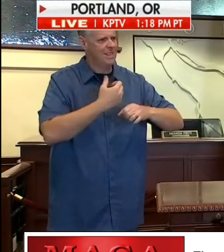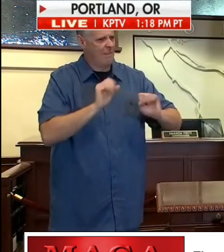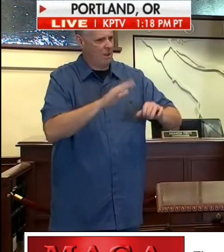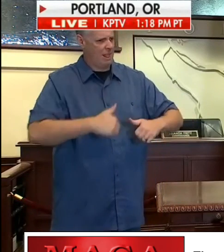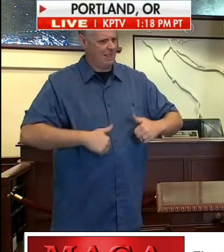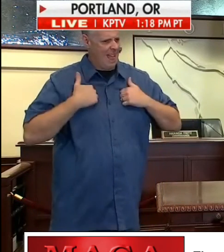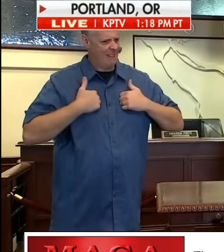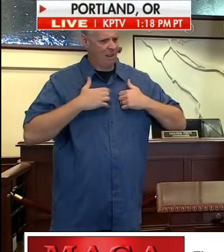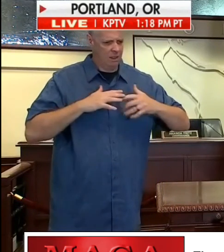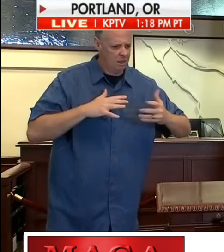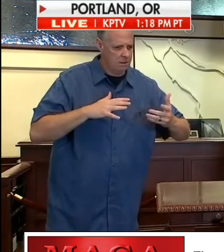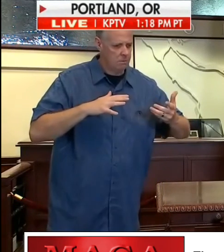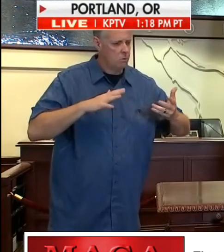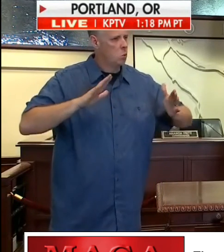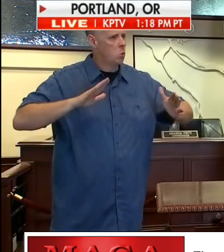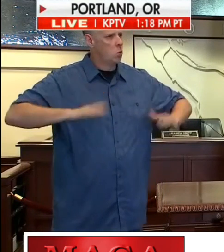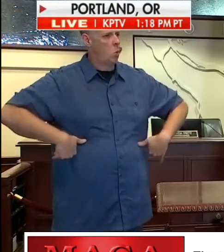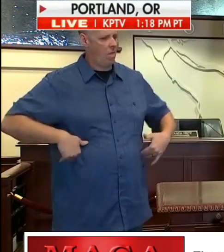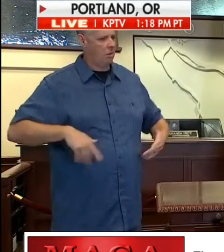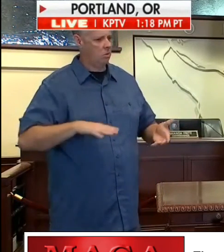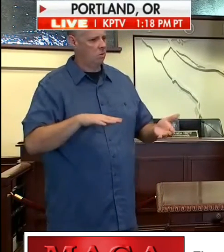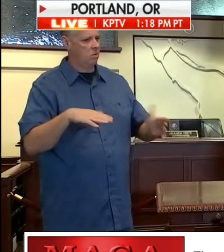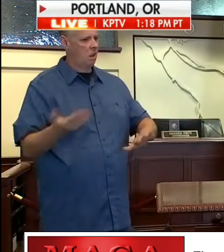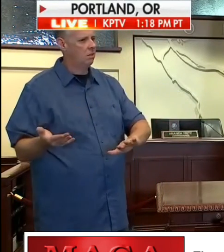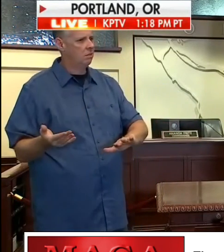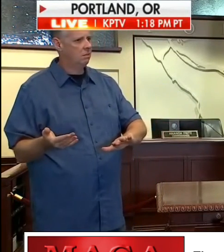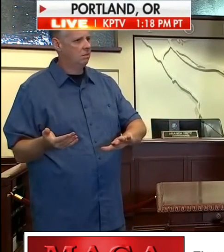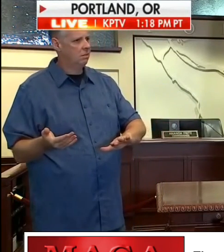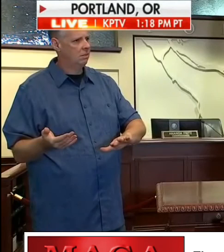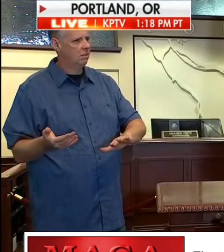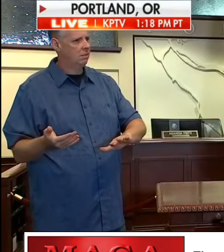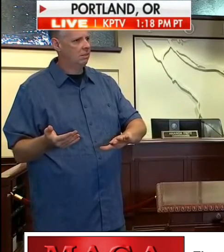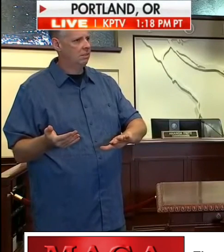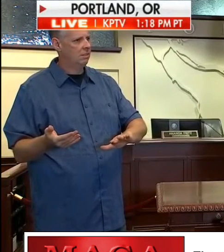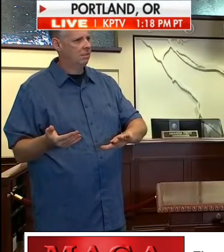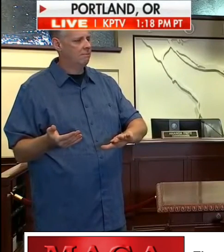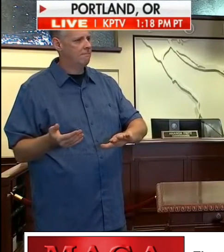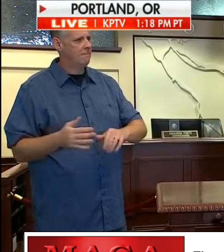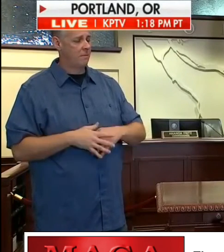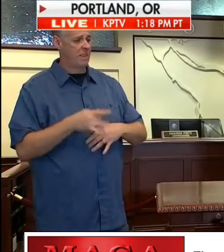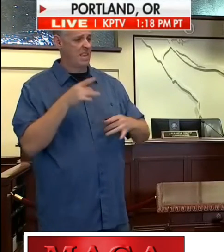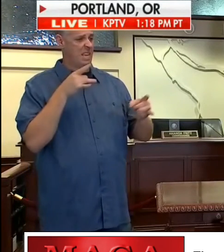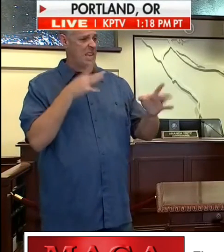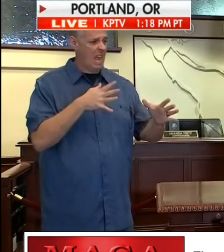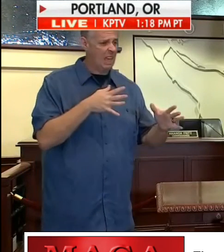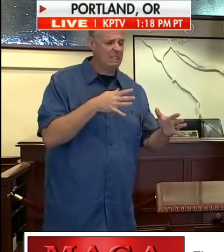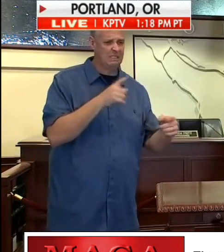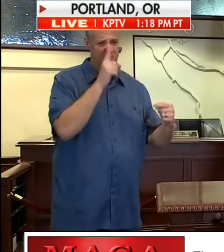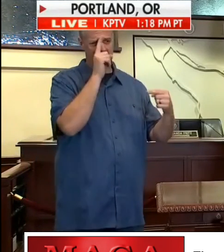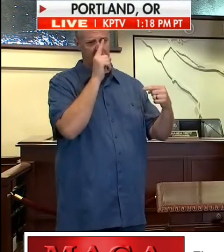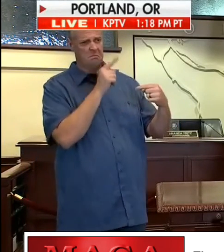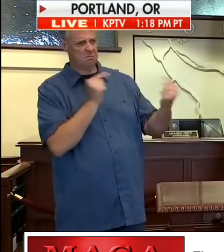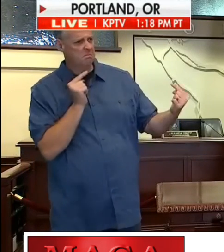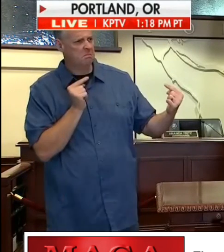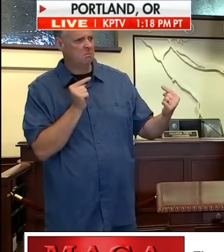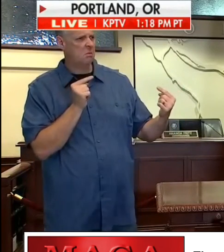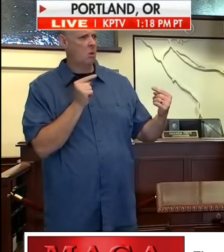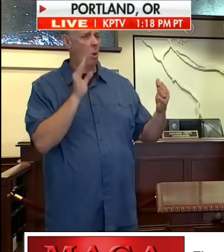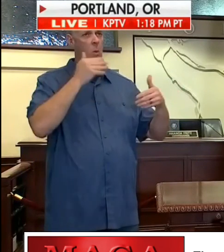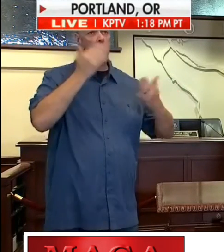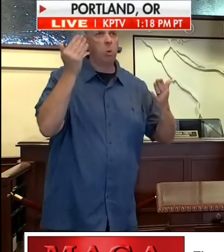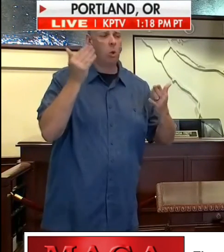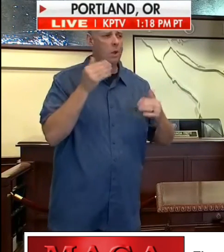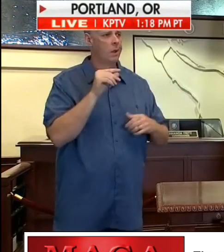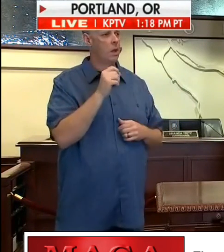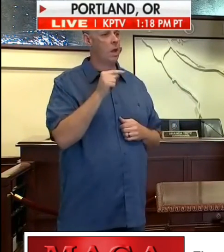have too much violence going on in our community. Hate, division, hopelessness, too many guns in the wrong hands